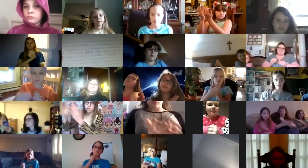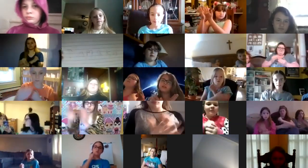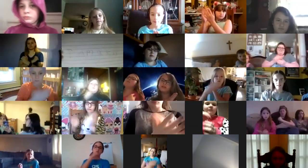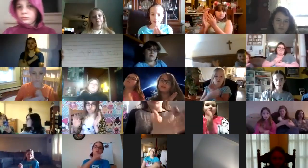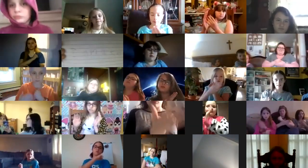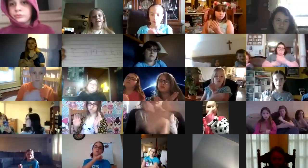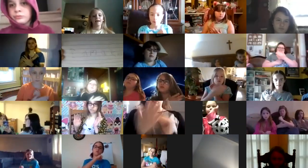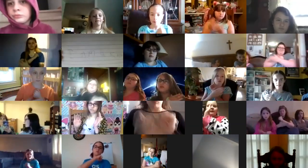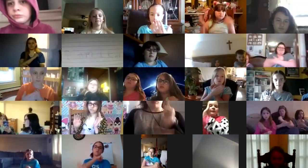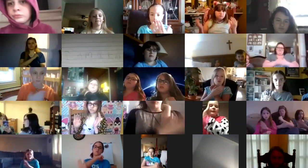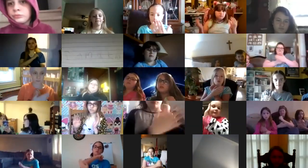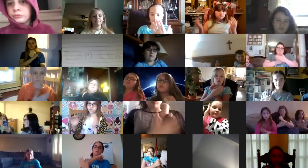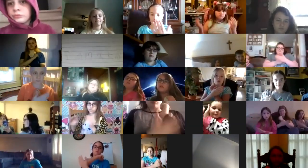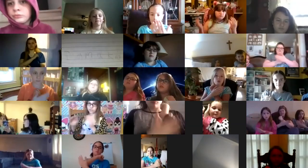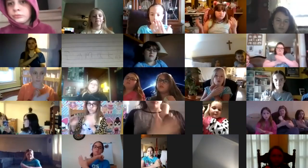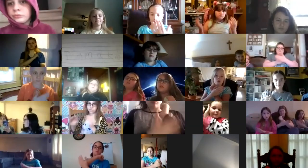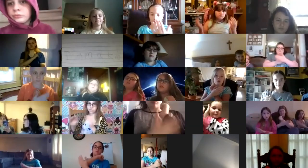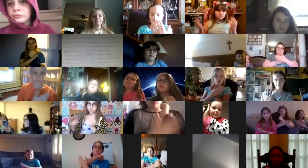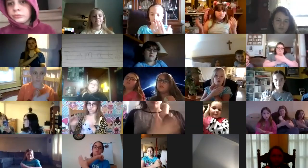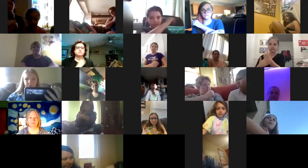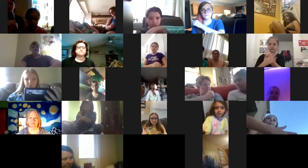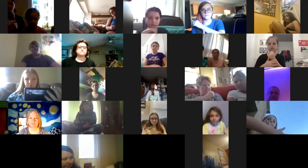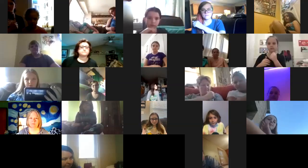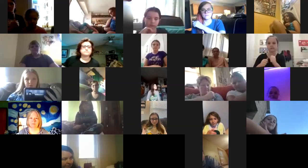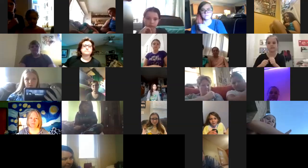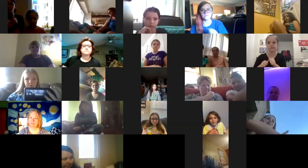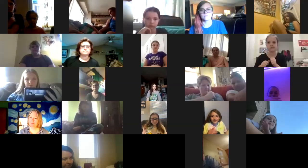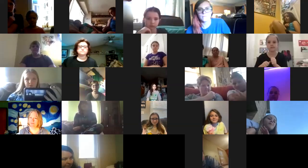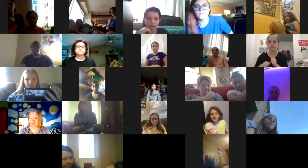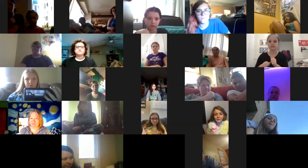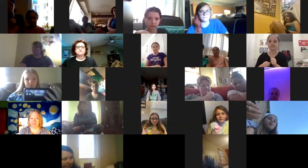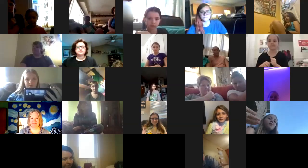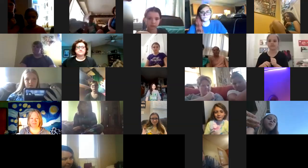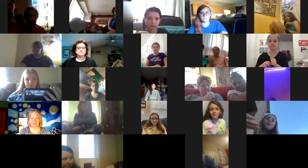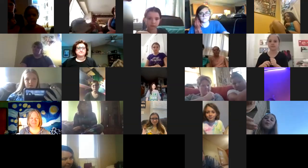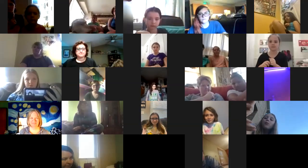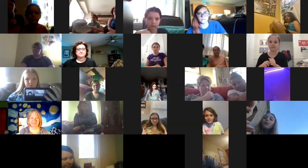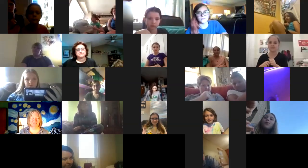country. All right, let's start it from the very beginning. I feel like we're doing a workout here. This is